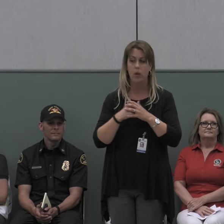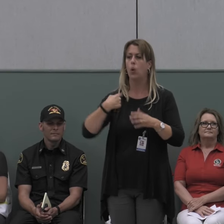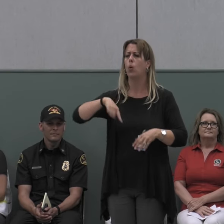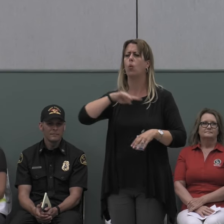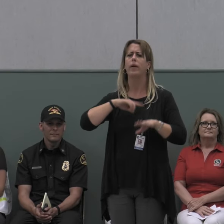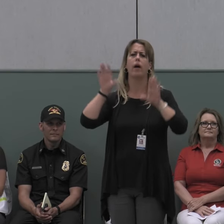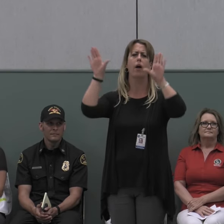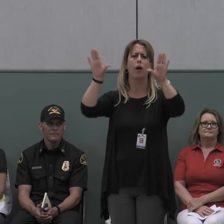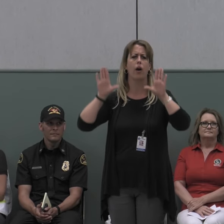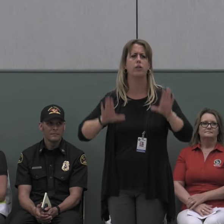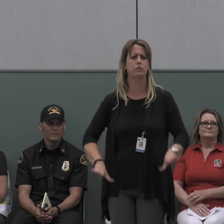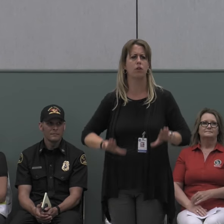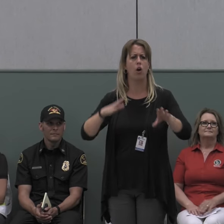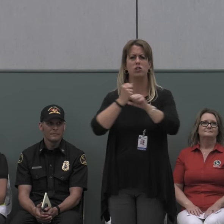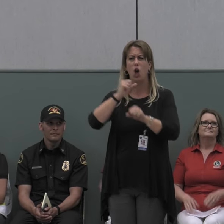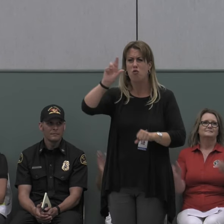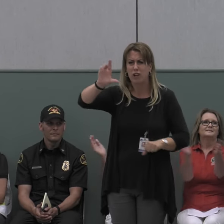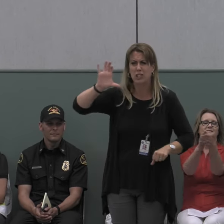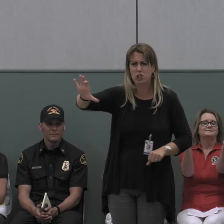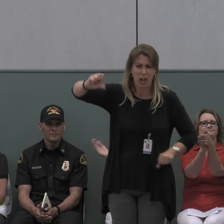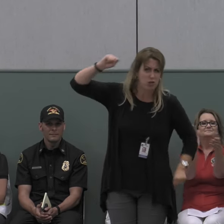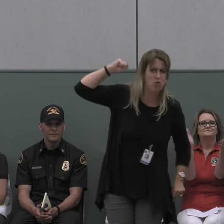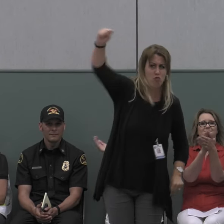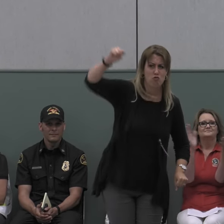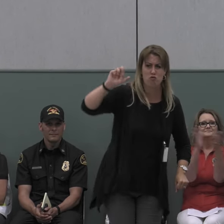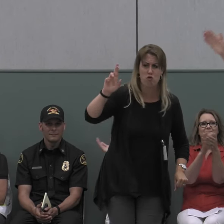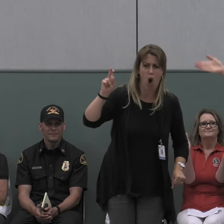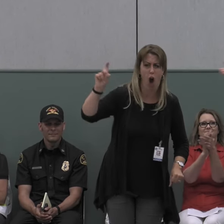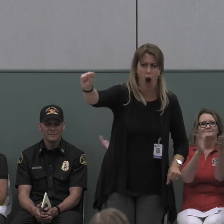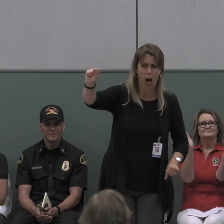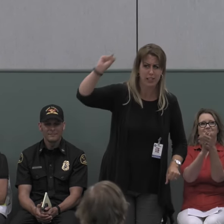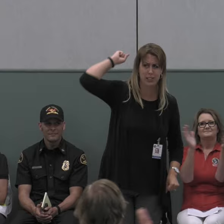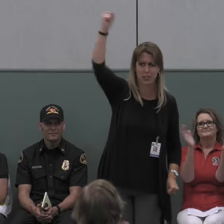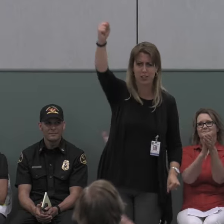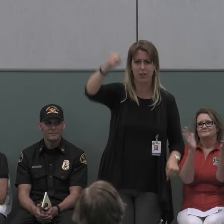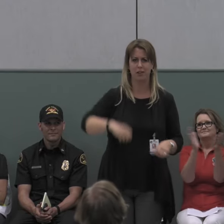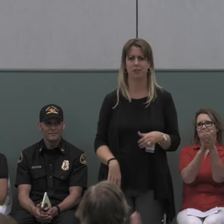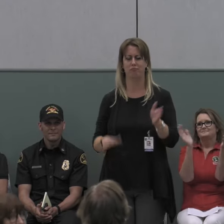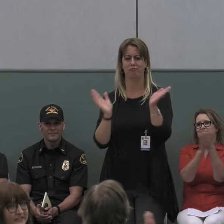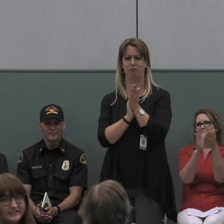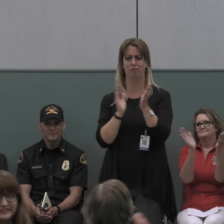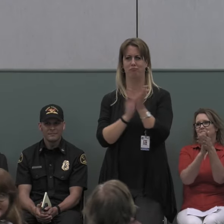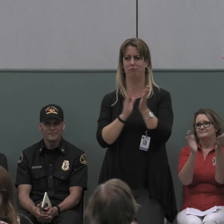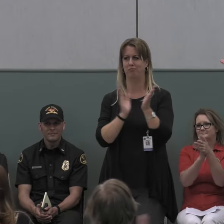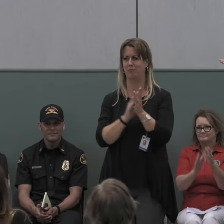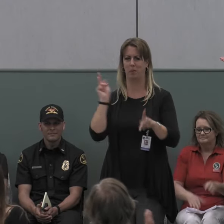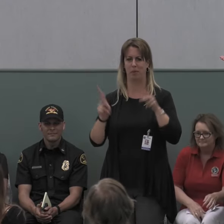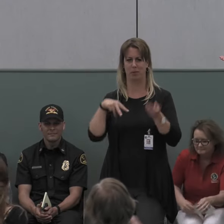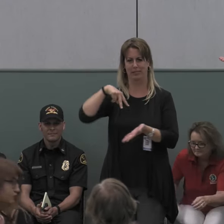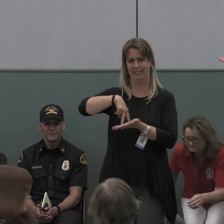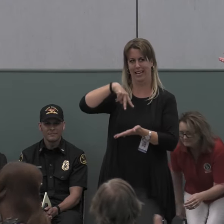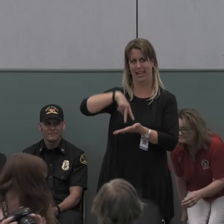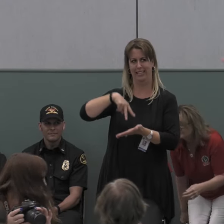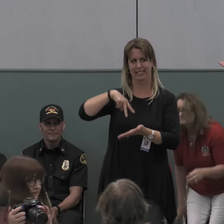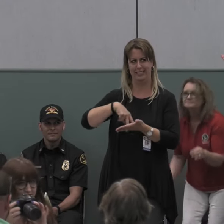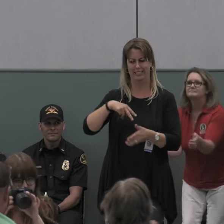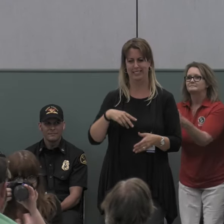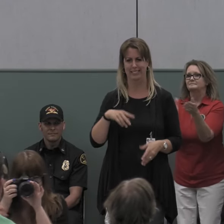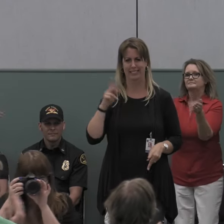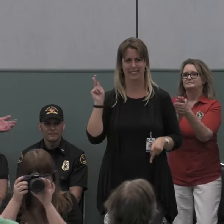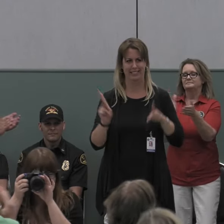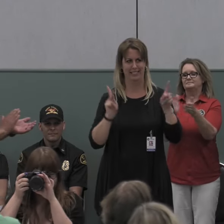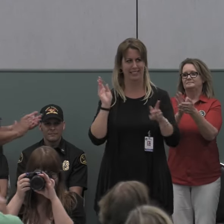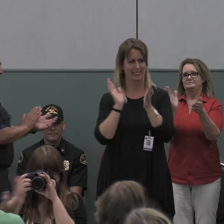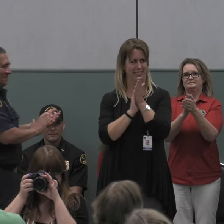what? Ridgecrest rocks! Thank you. Thank you. Thank you. Thank